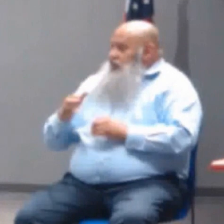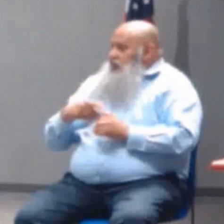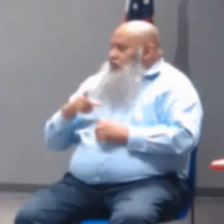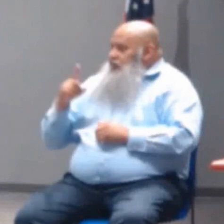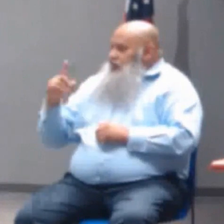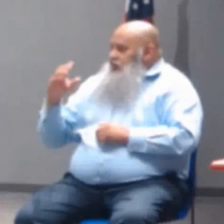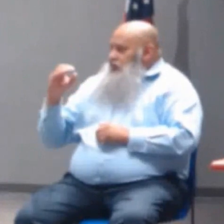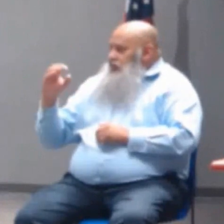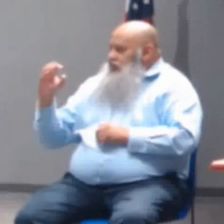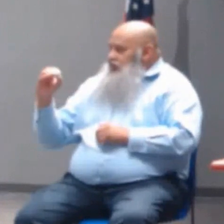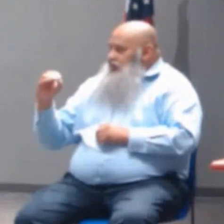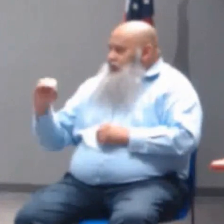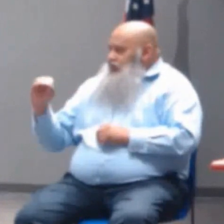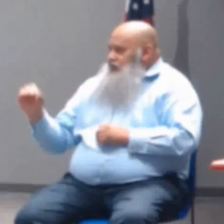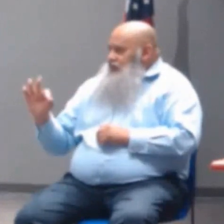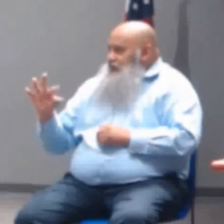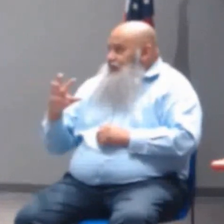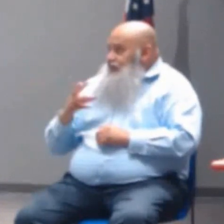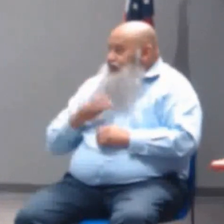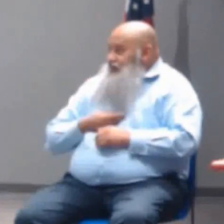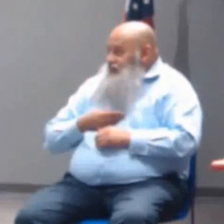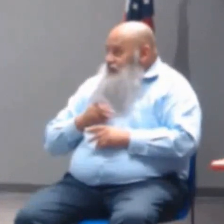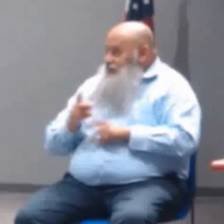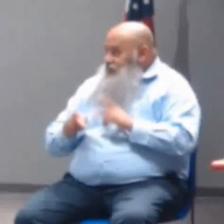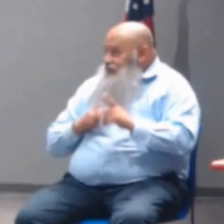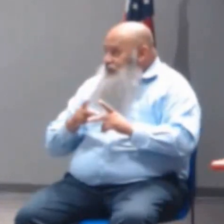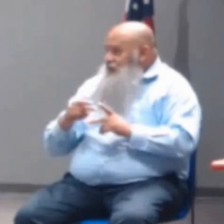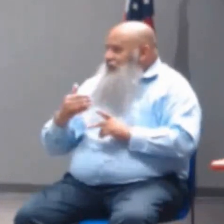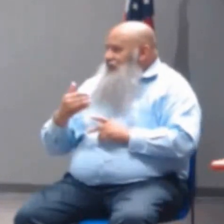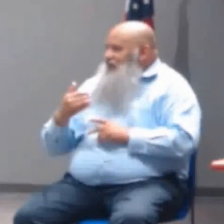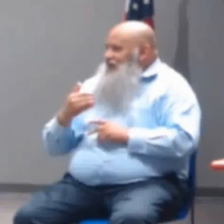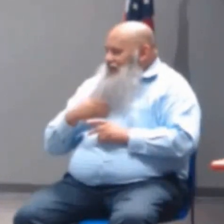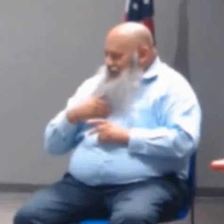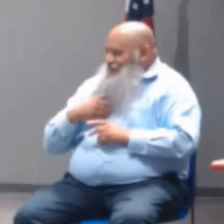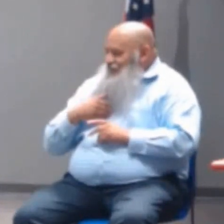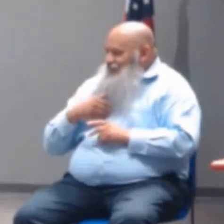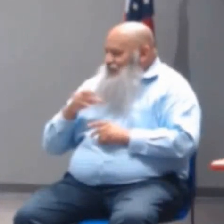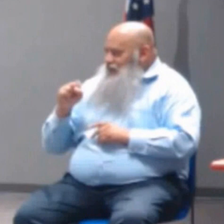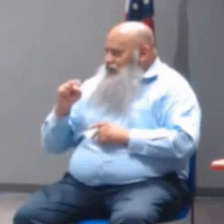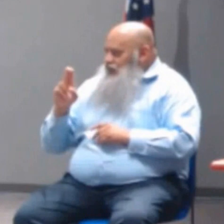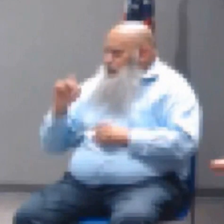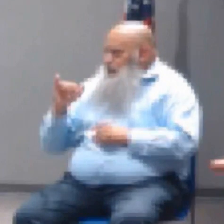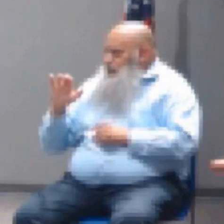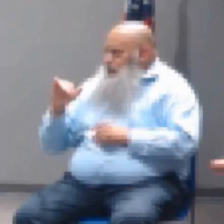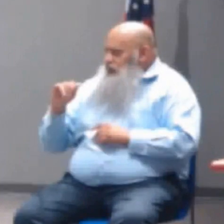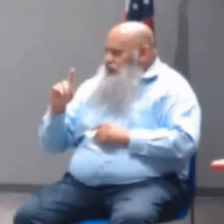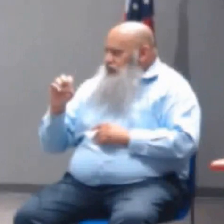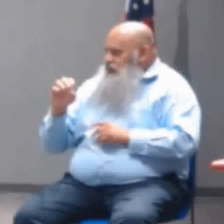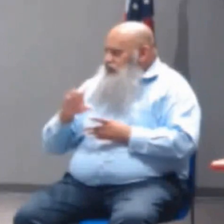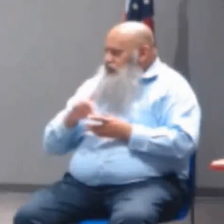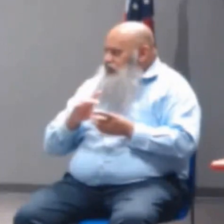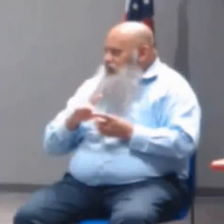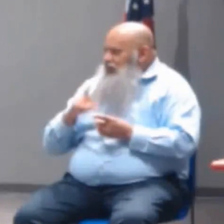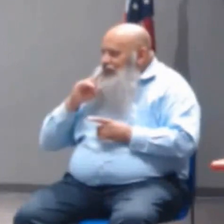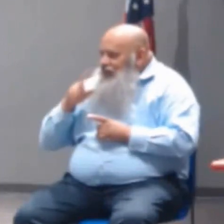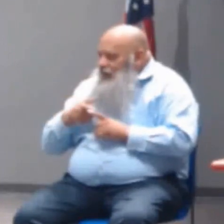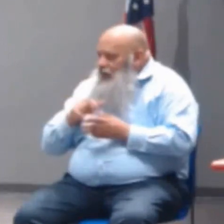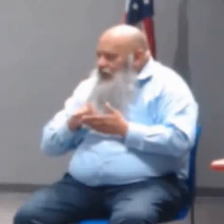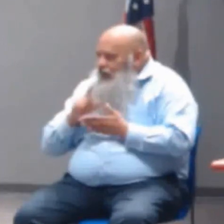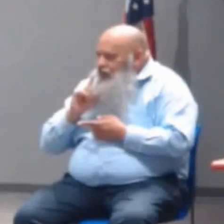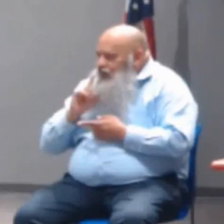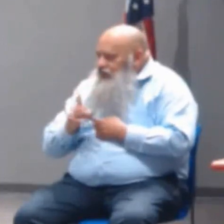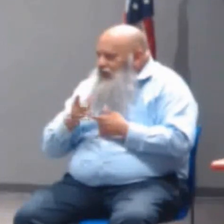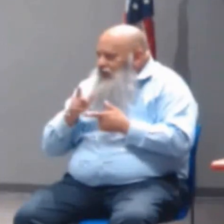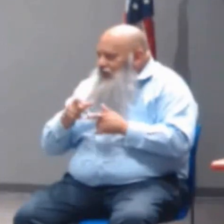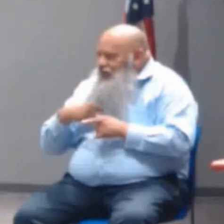almost 100% of trans people have a suicide story. Think about that for a second. Let that sink